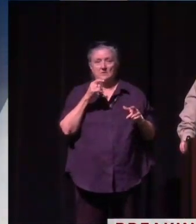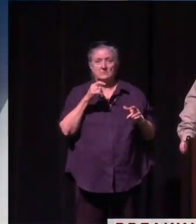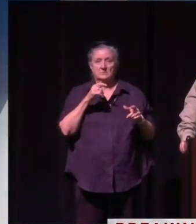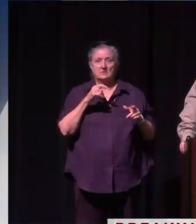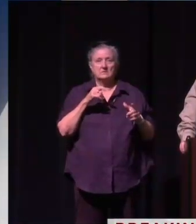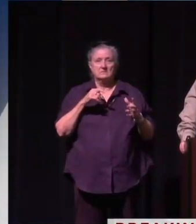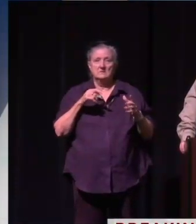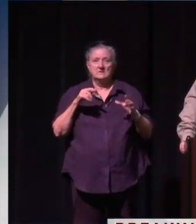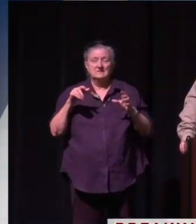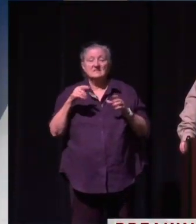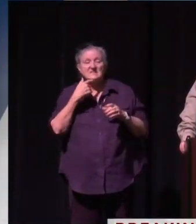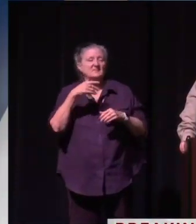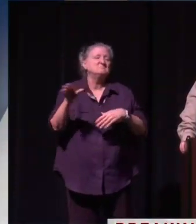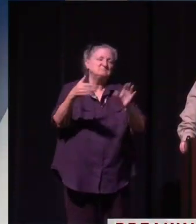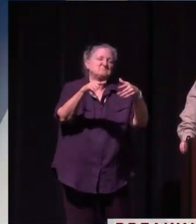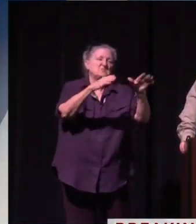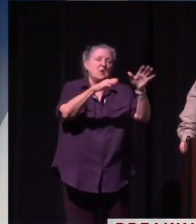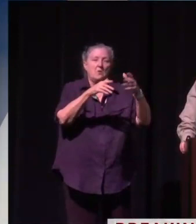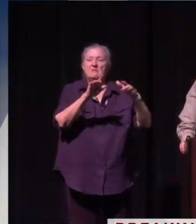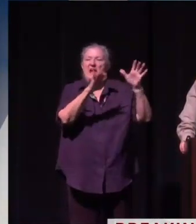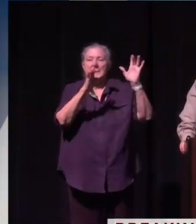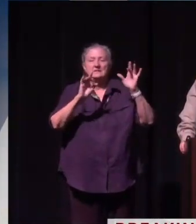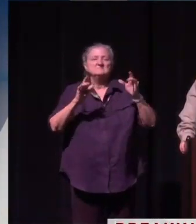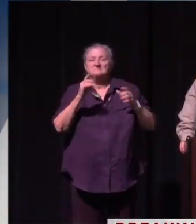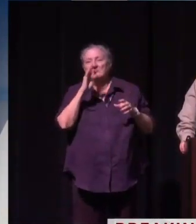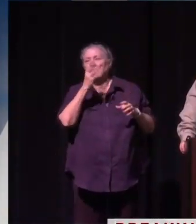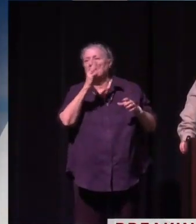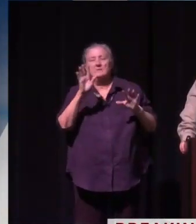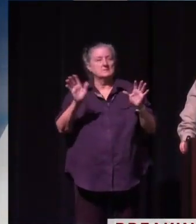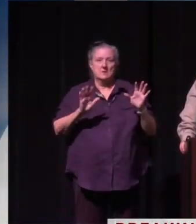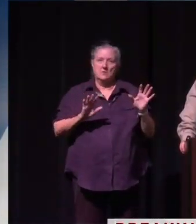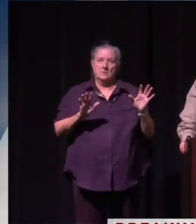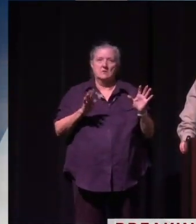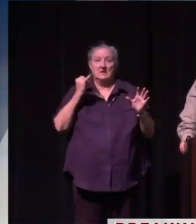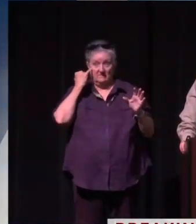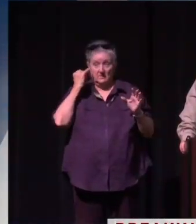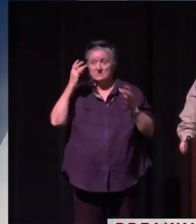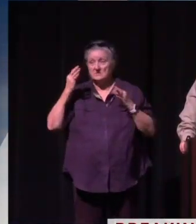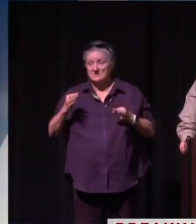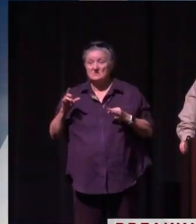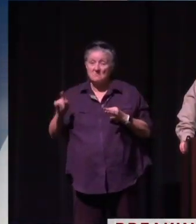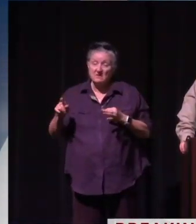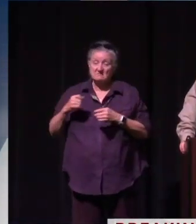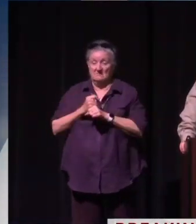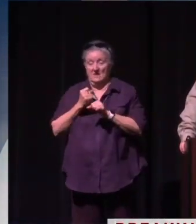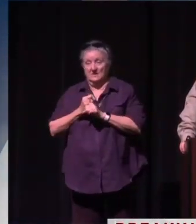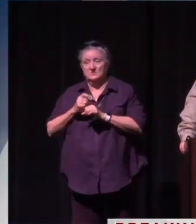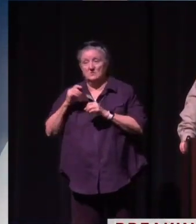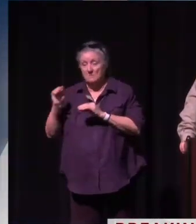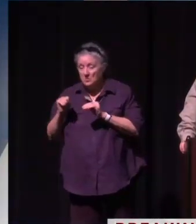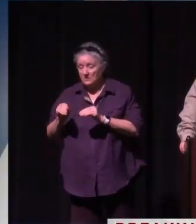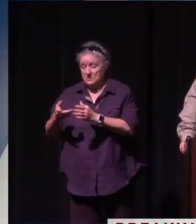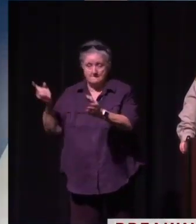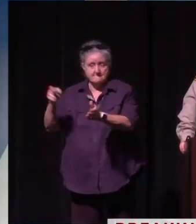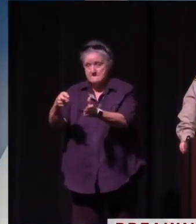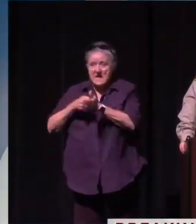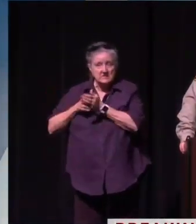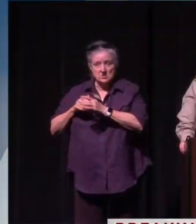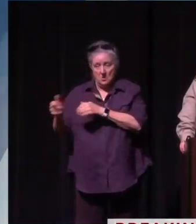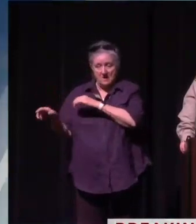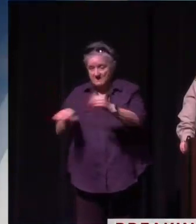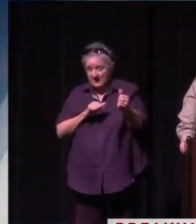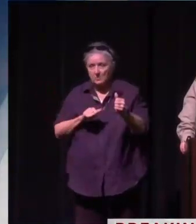these evacuation orders lightly. If there is a decision made that we're moving to a mandatory evacuation